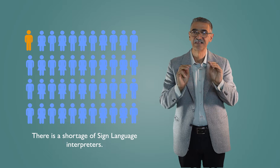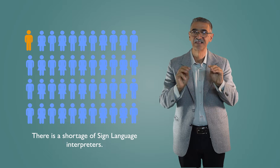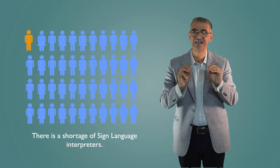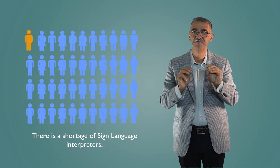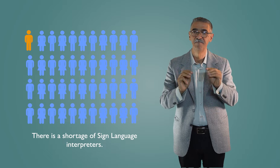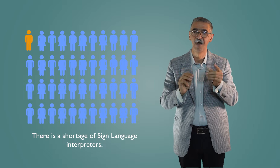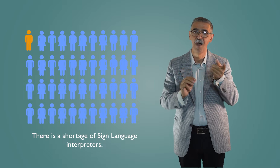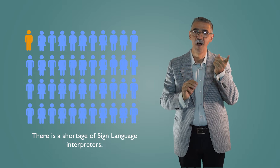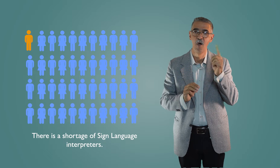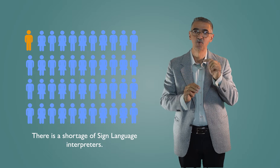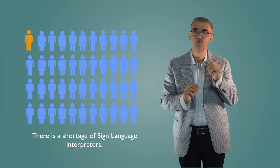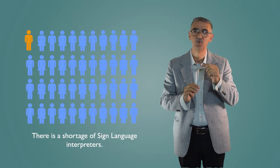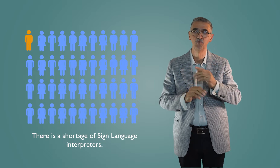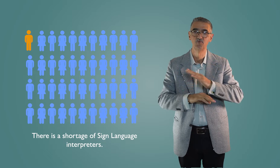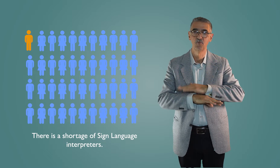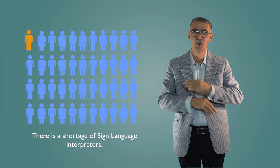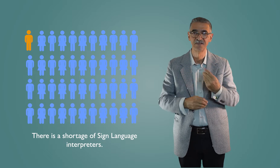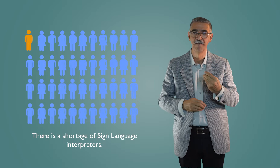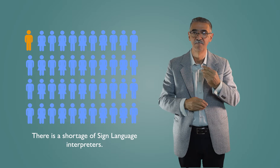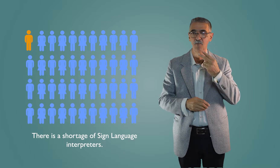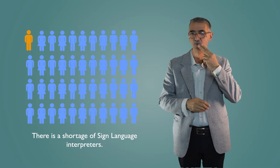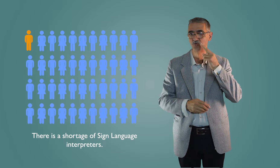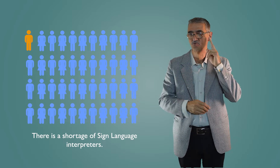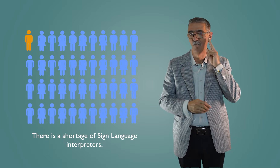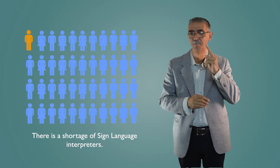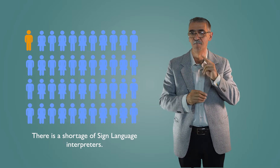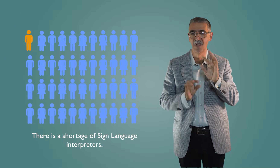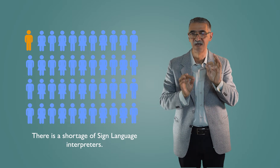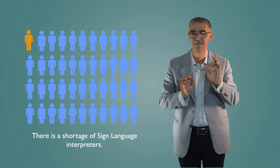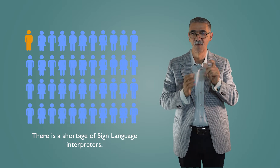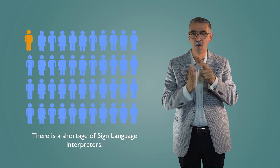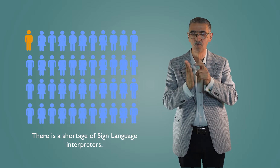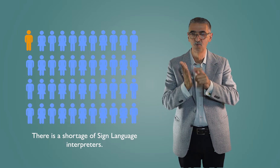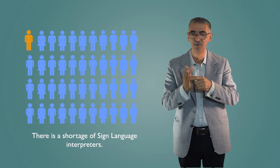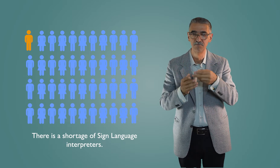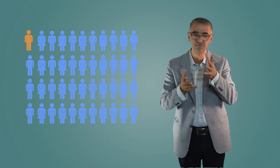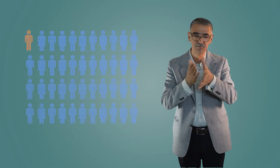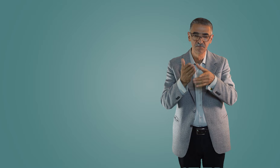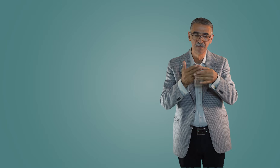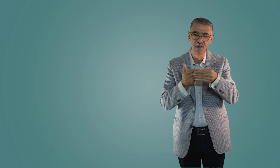There is a shortage of sign language interpreters.